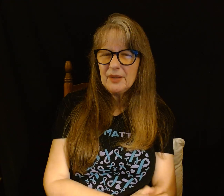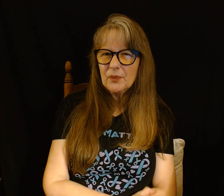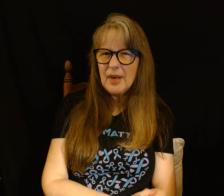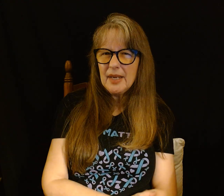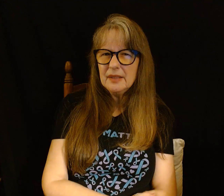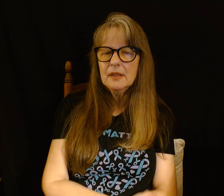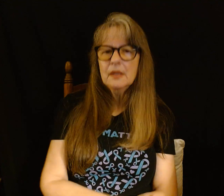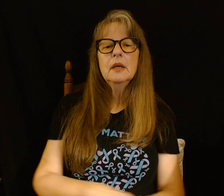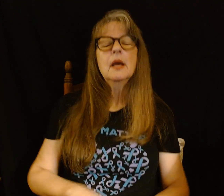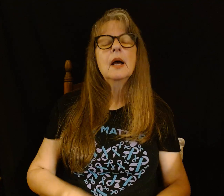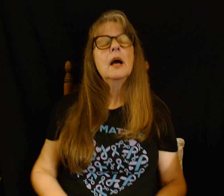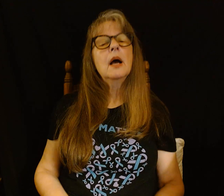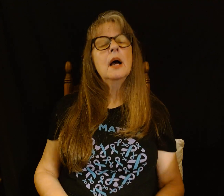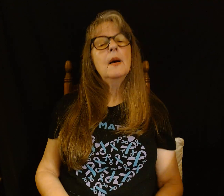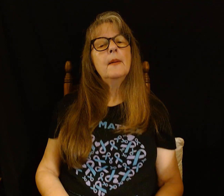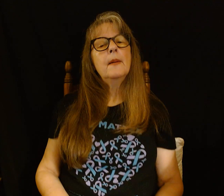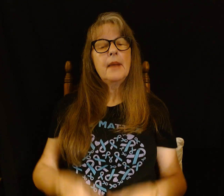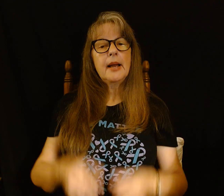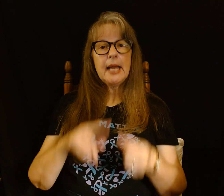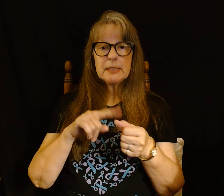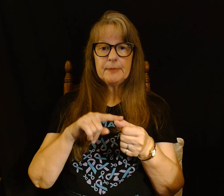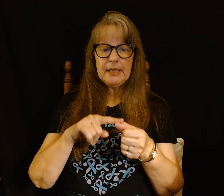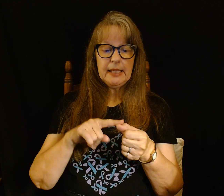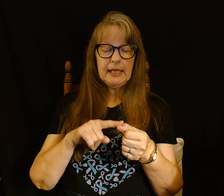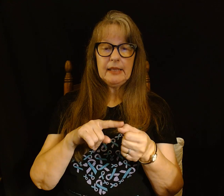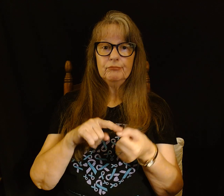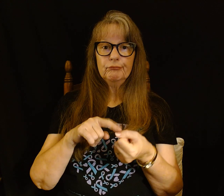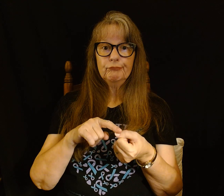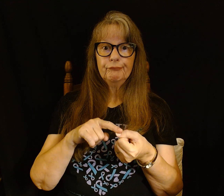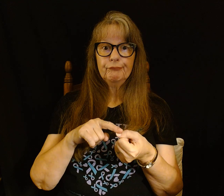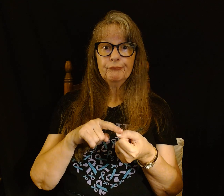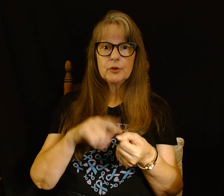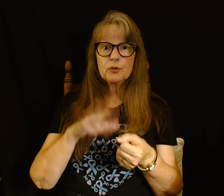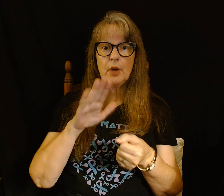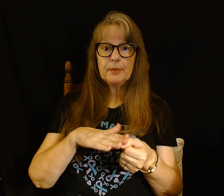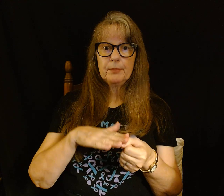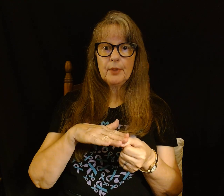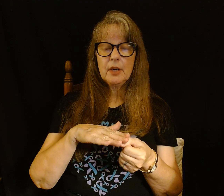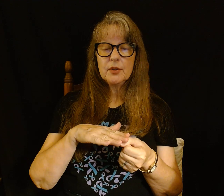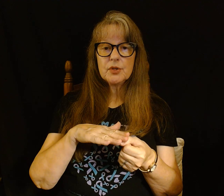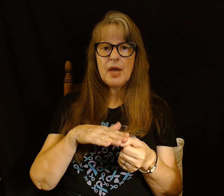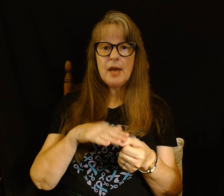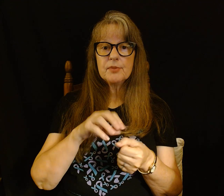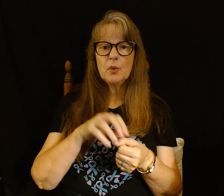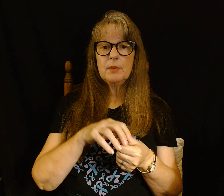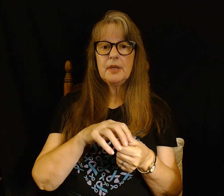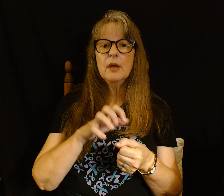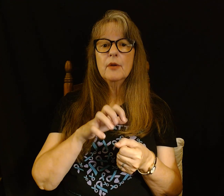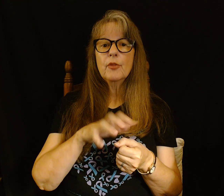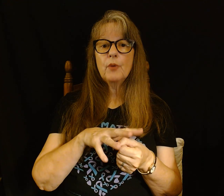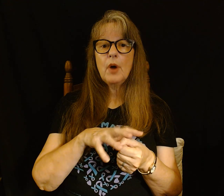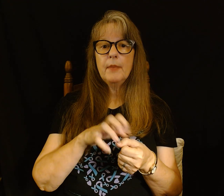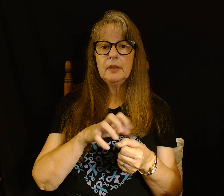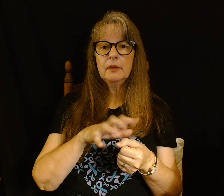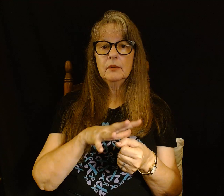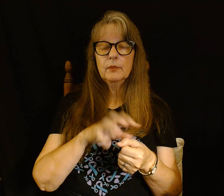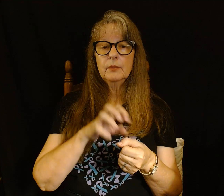right? My husband, he dropped a brick on his thumb, so it'd be throbbing, right?